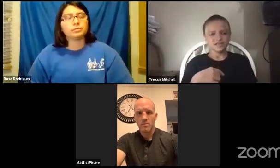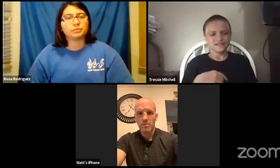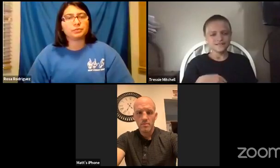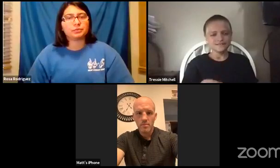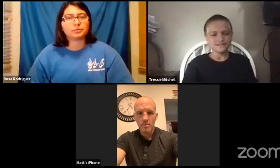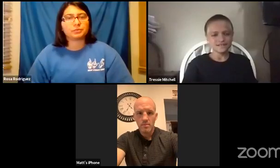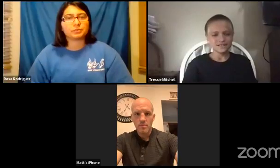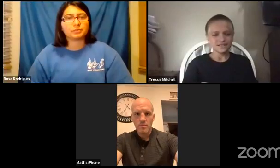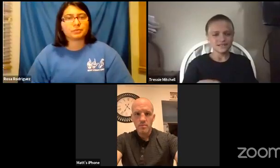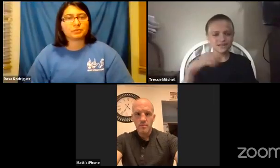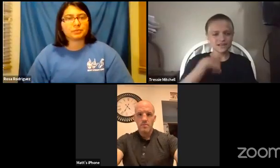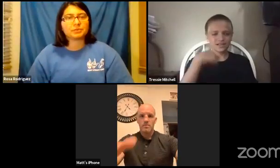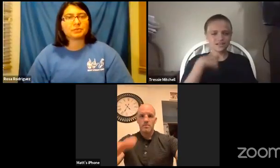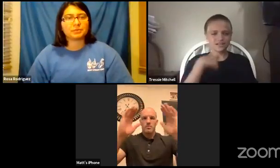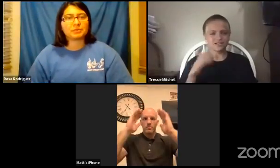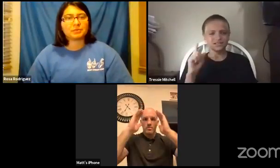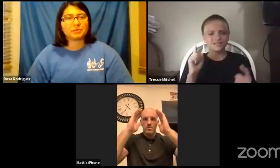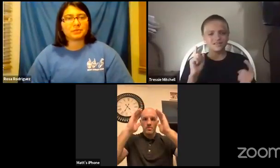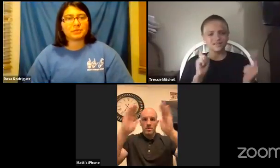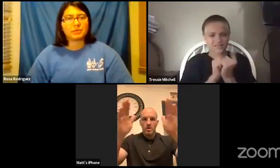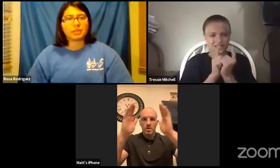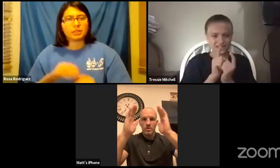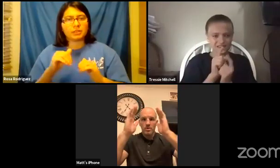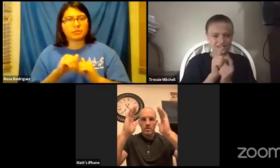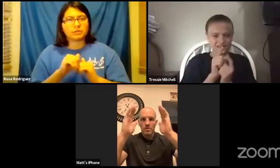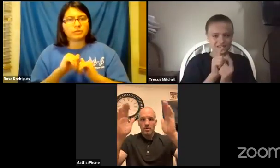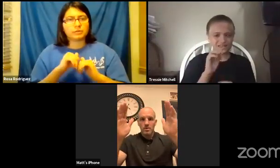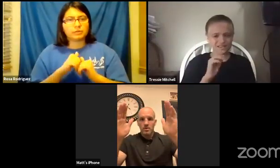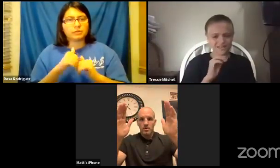Yes, thank you, Emily. Um,